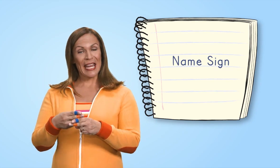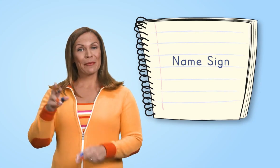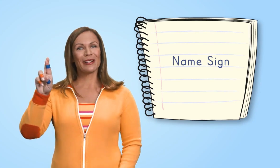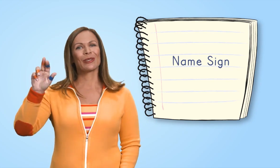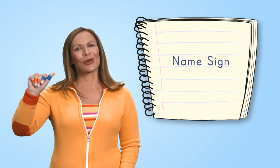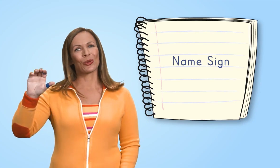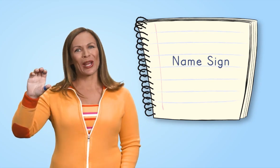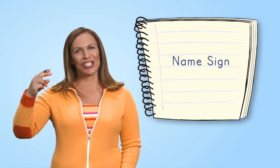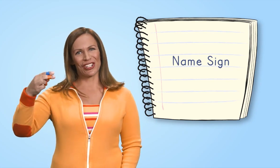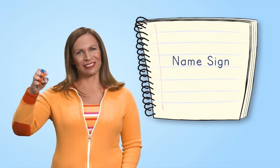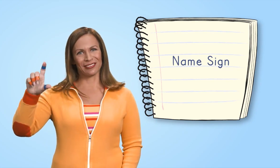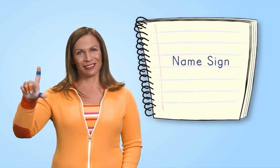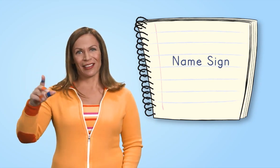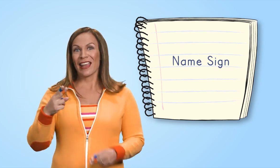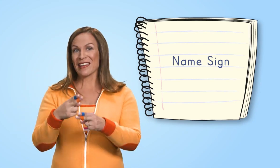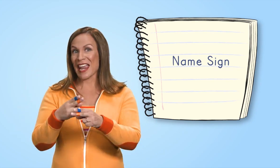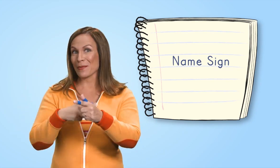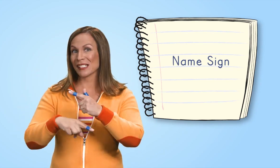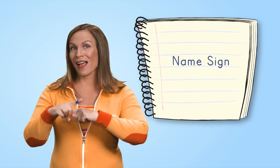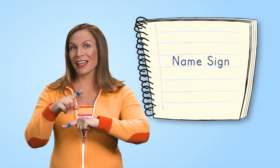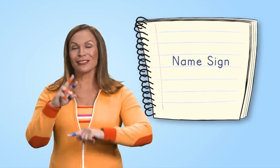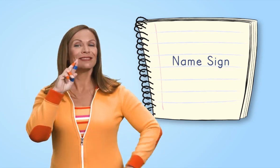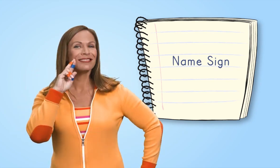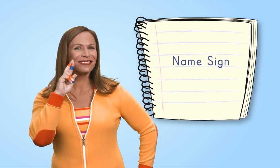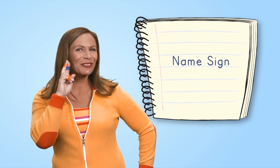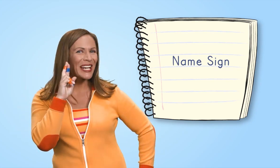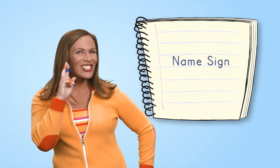name, Rachel. Name sign, Rachel.